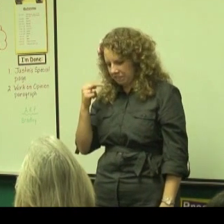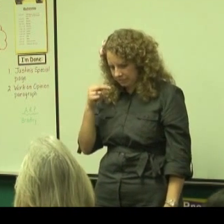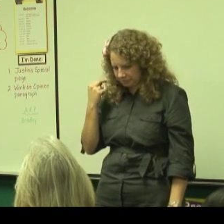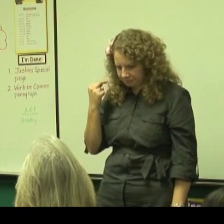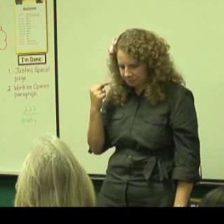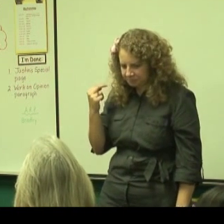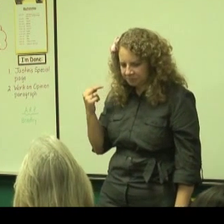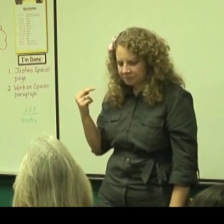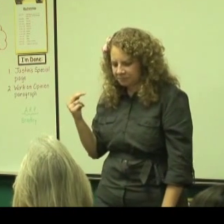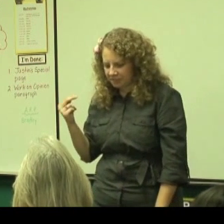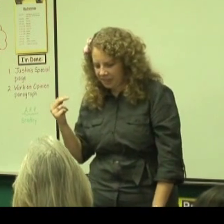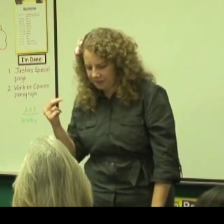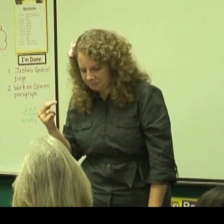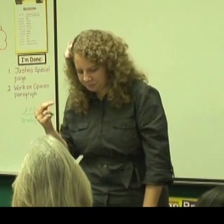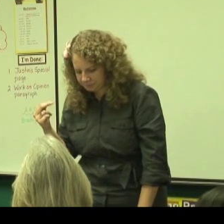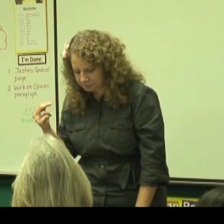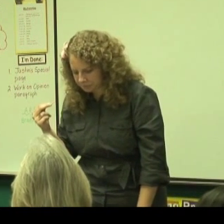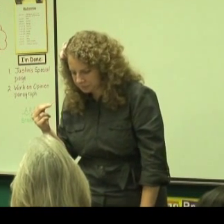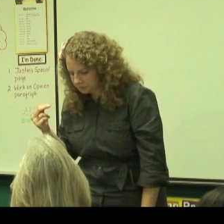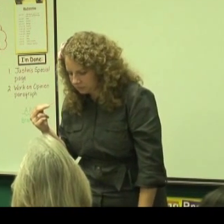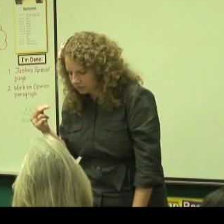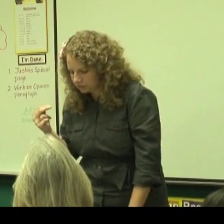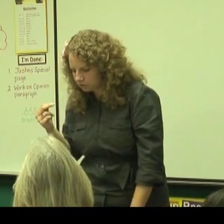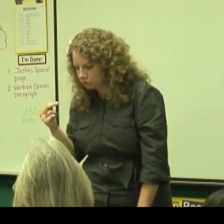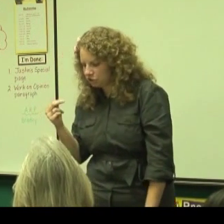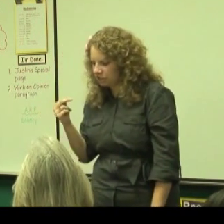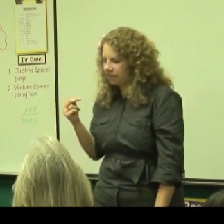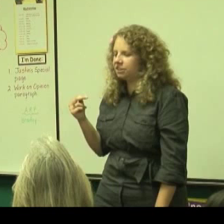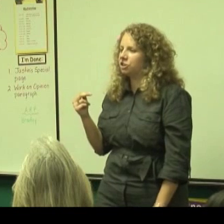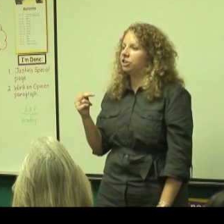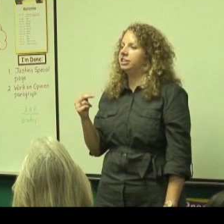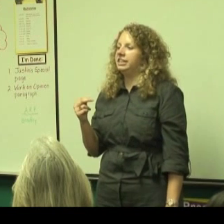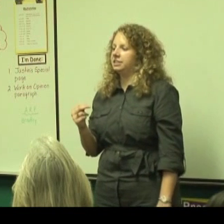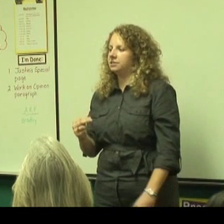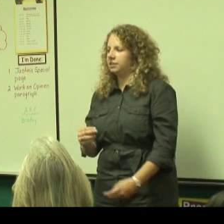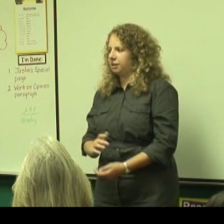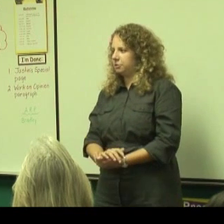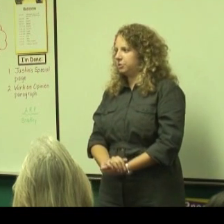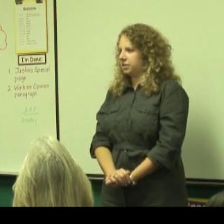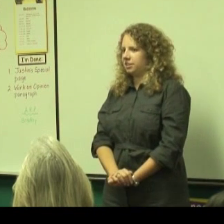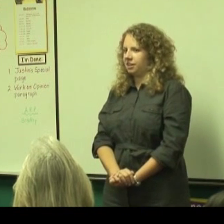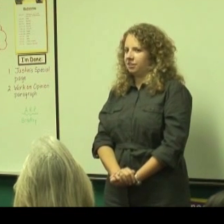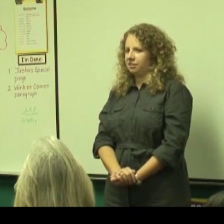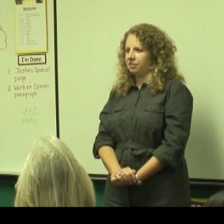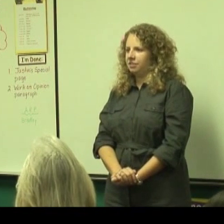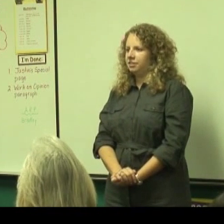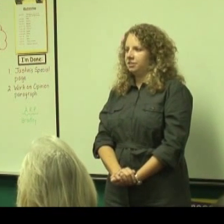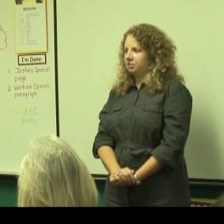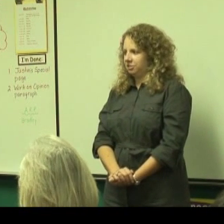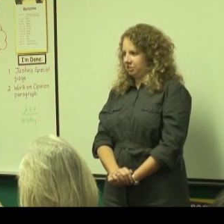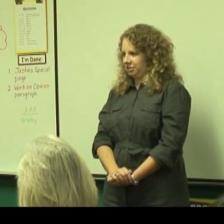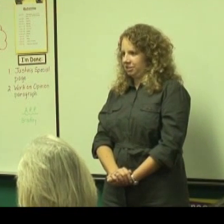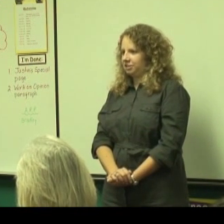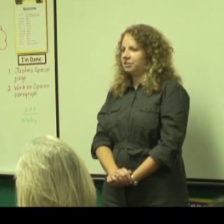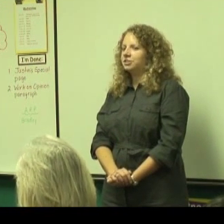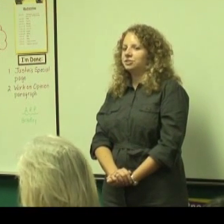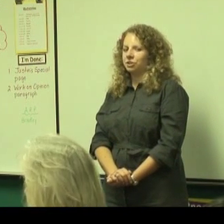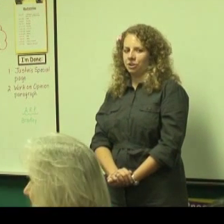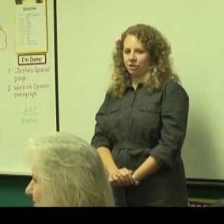niece. Okay? So she is her niece. How would you sign that? She